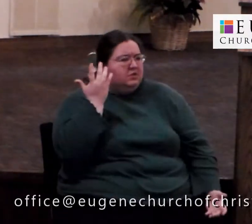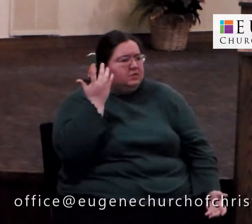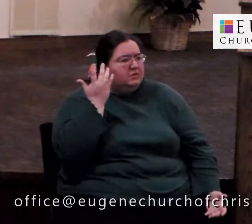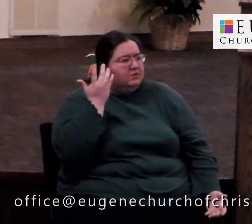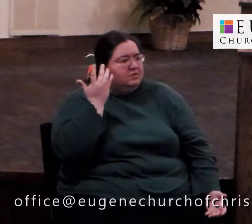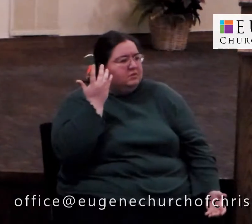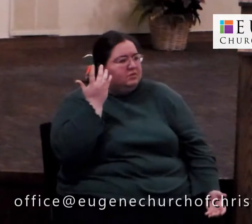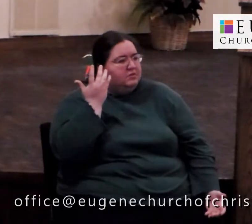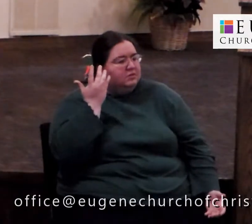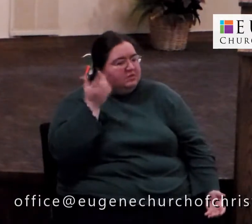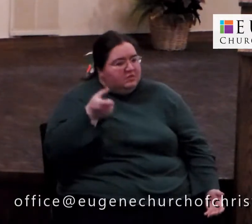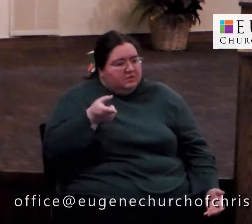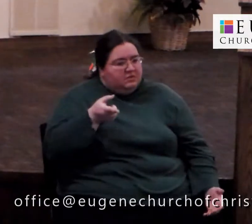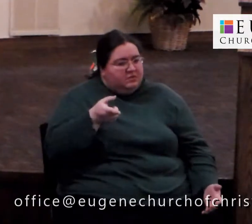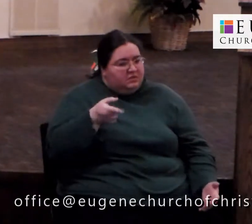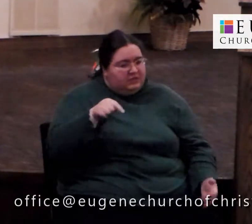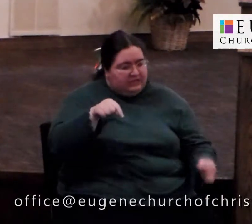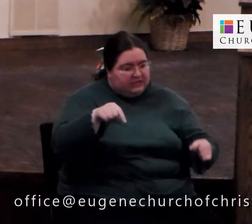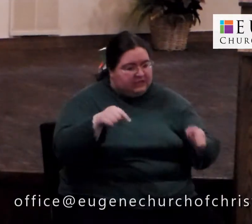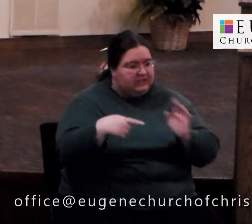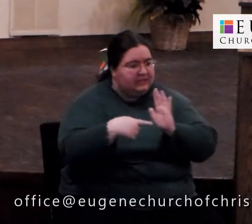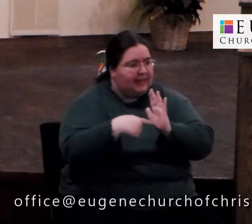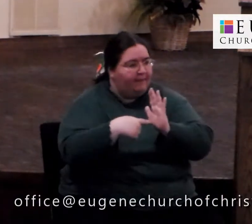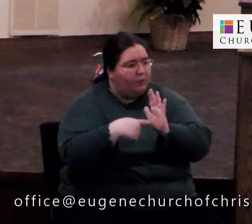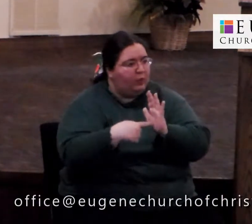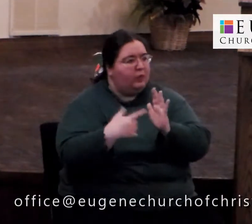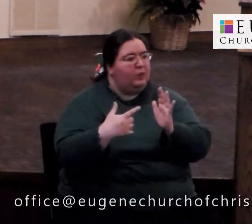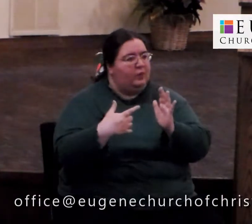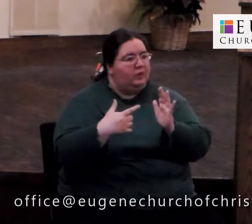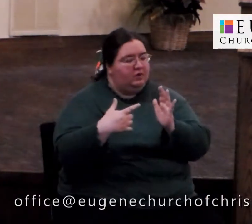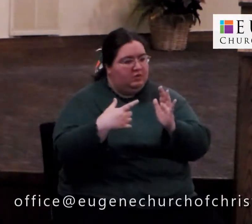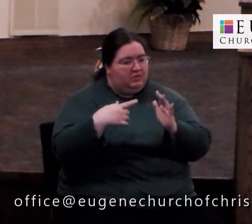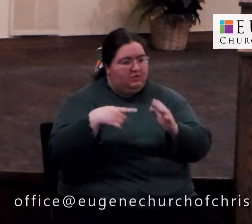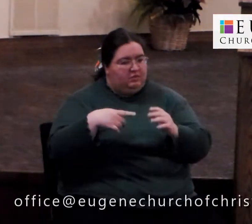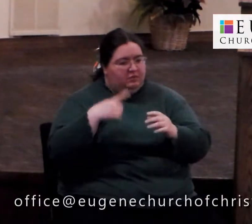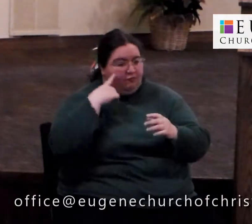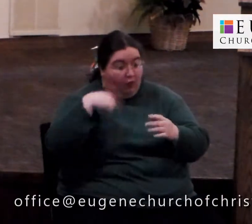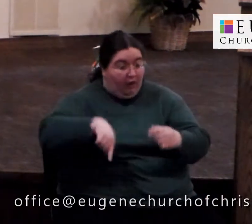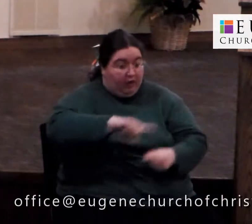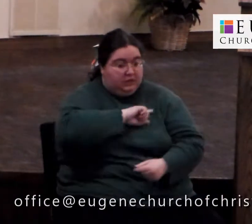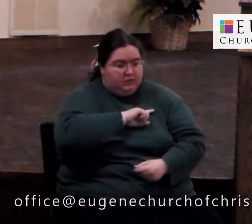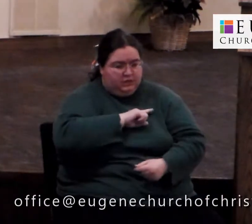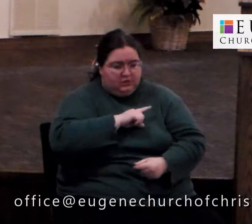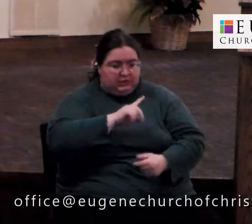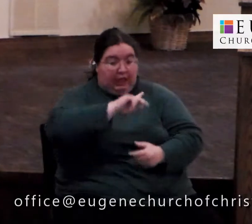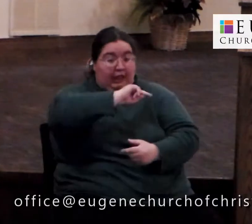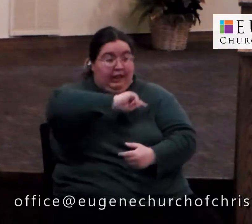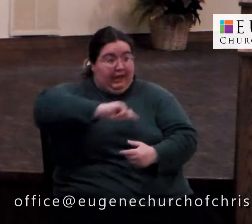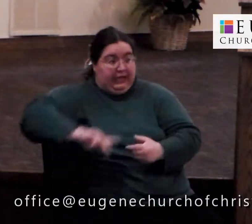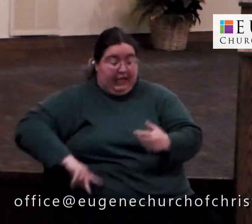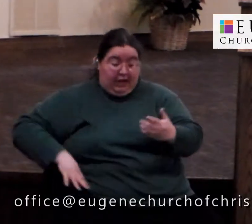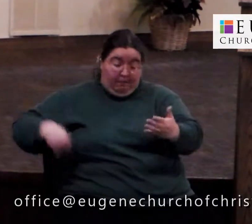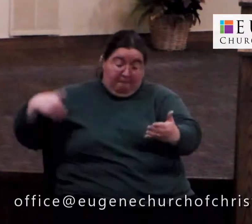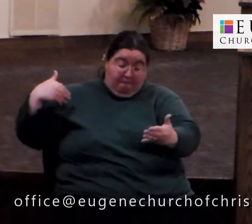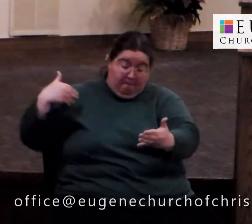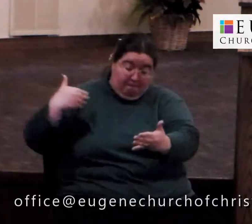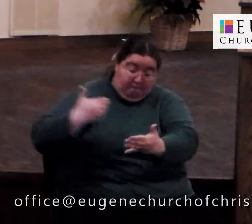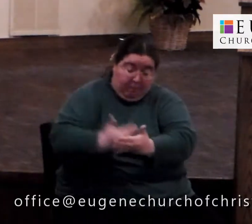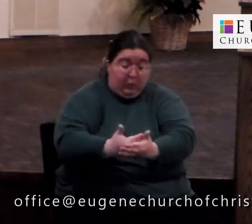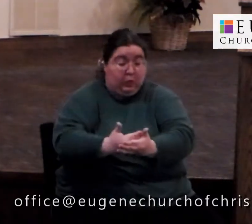generous when it comes to God? And if we're not, why is that? And the example I think we see set here by the wise men. We are seeing this king coming